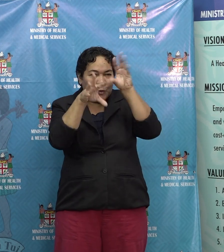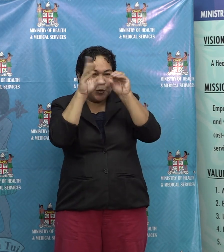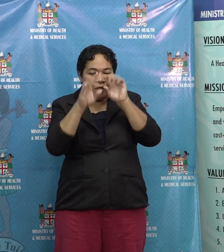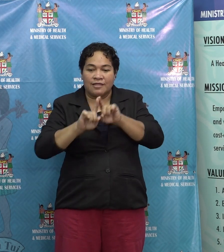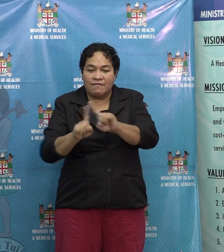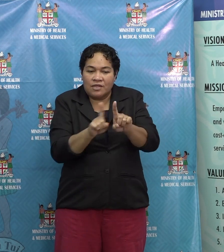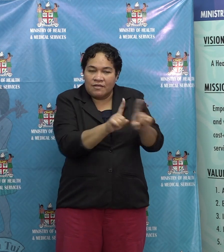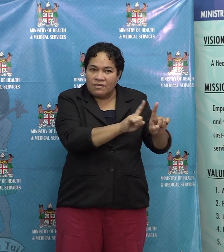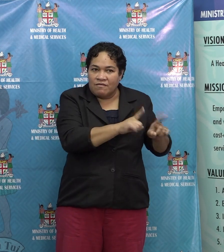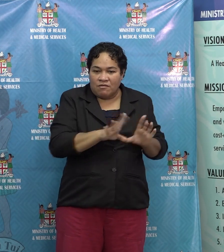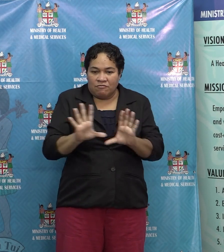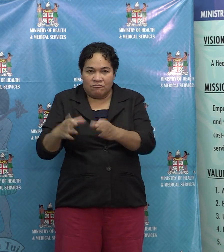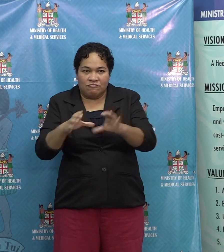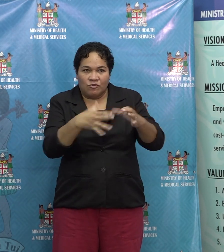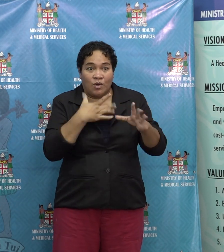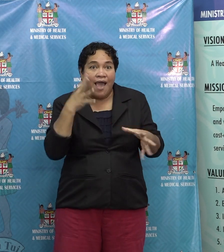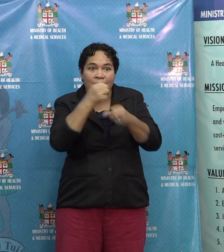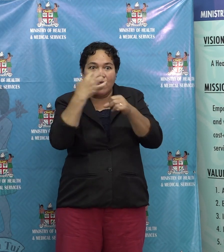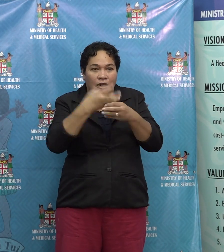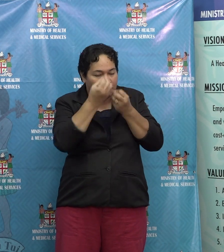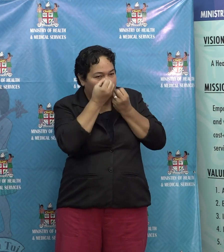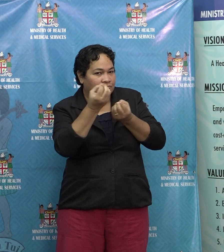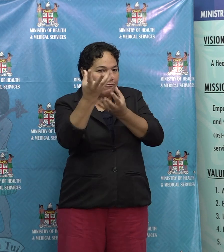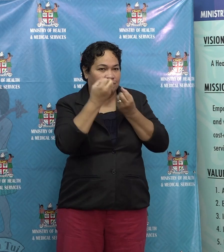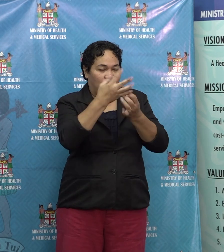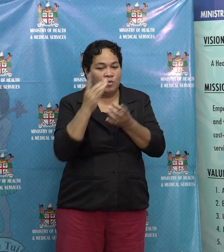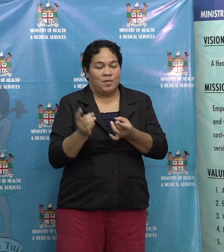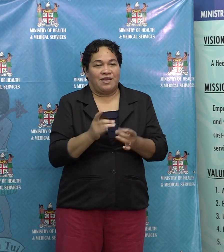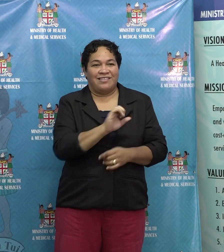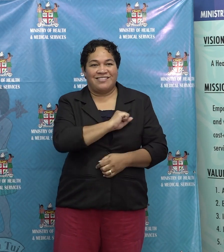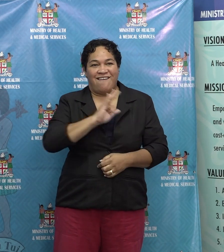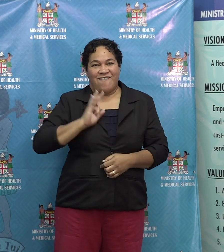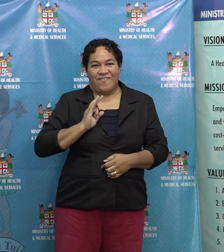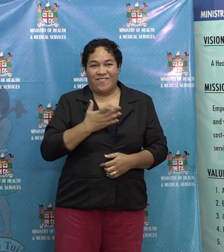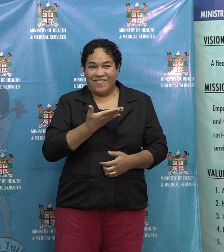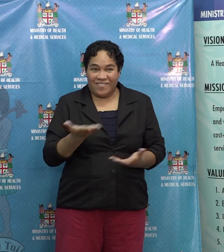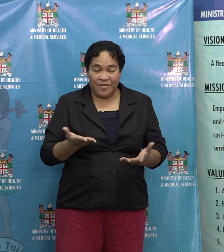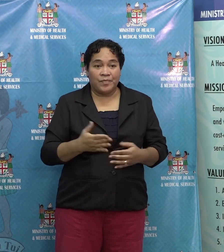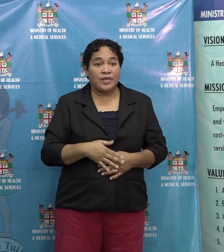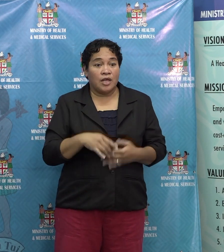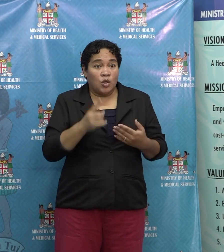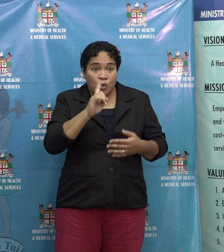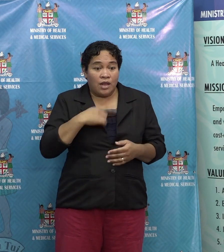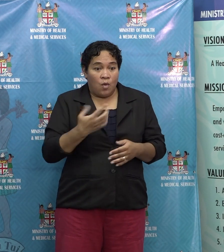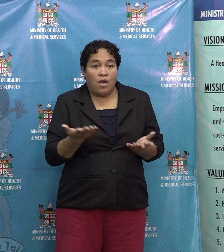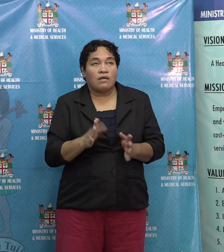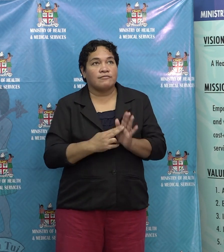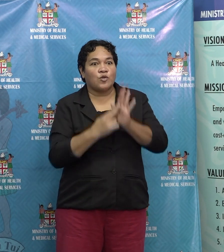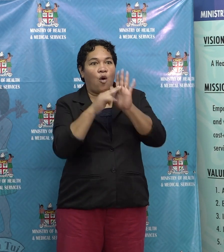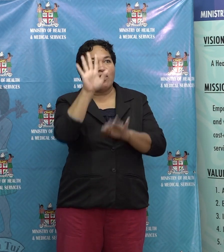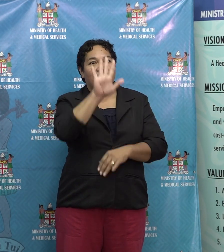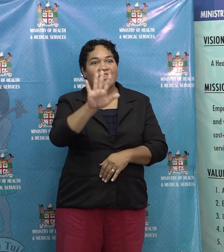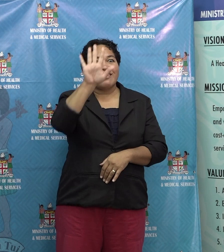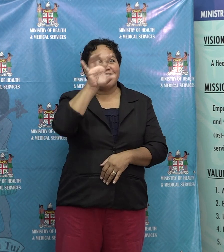all divisions to update and prepare our staff. Today in the Northern Division, they're